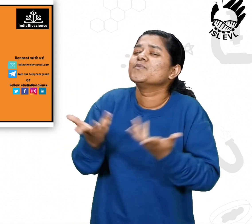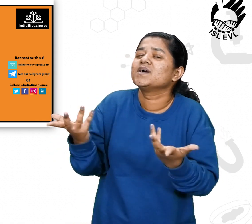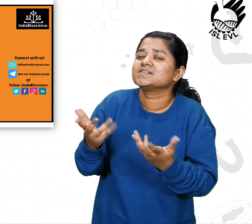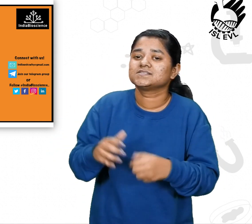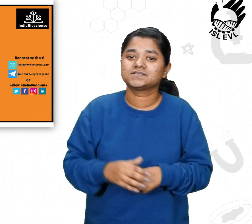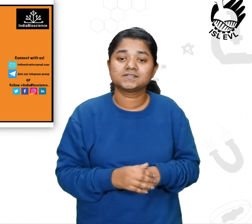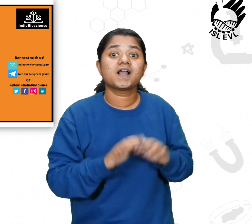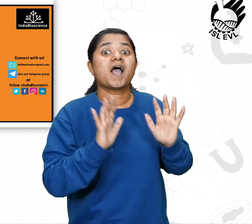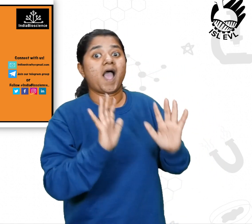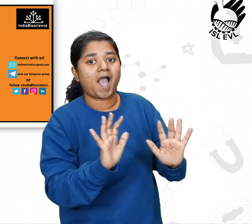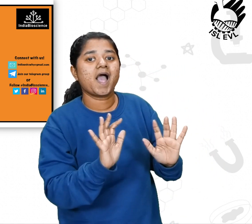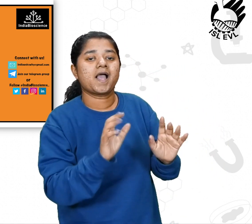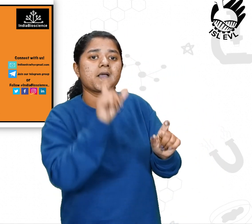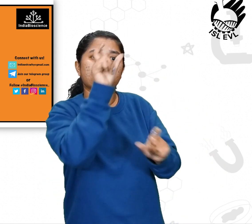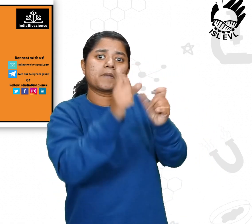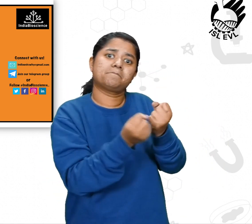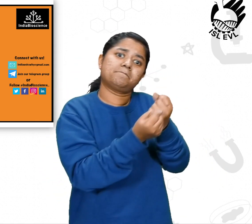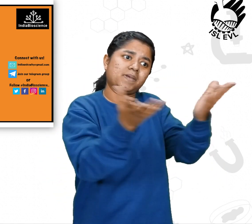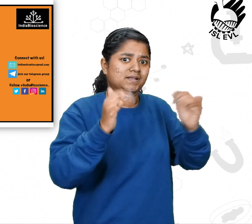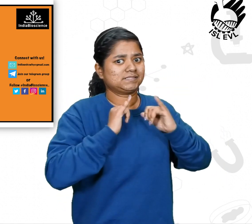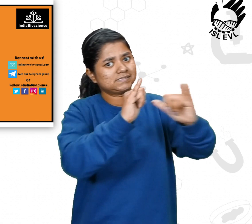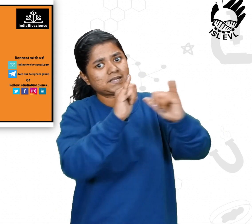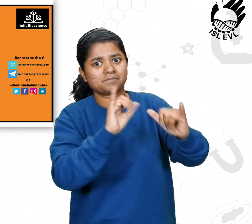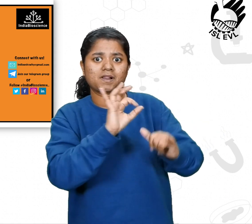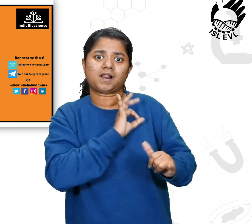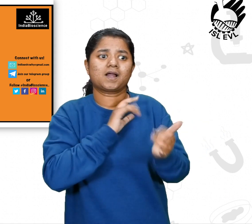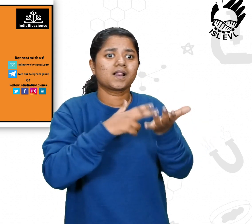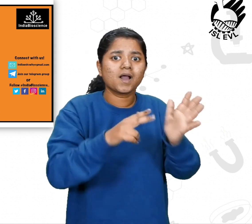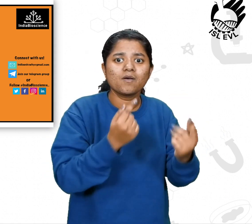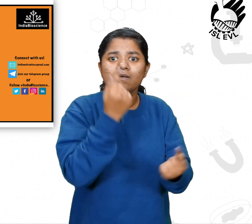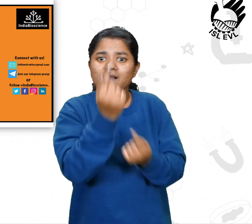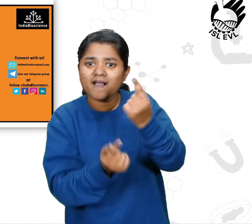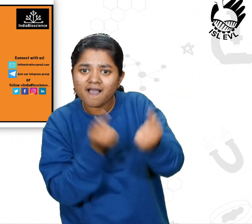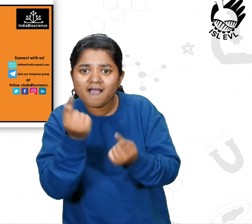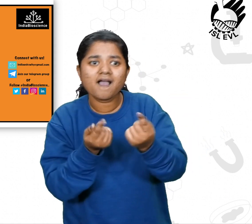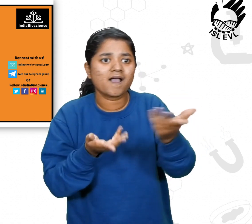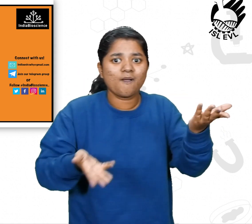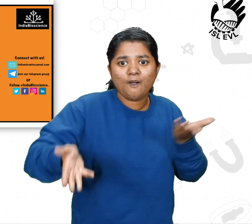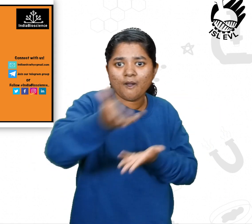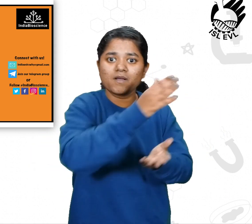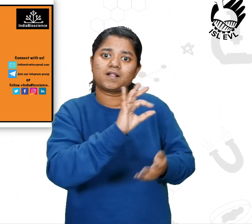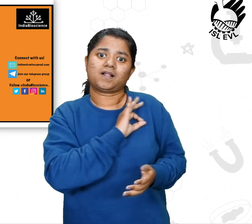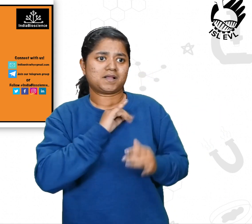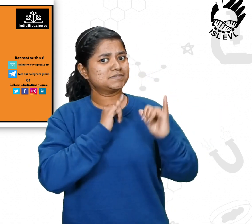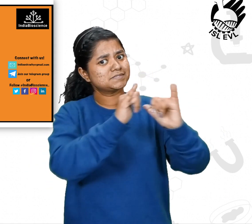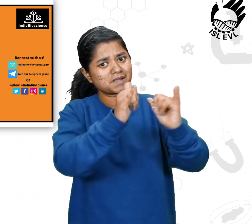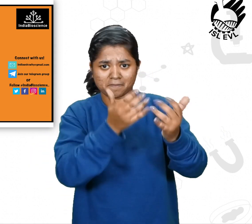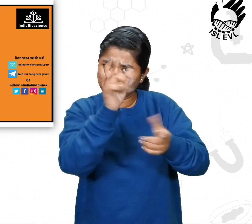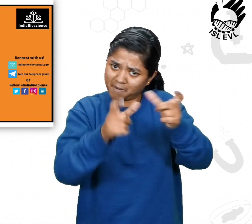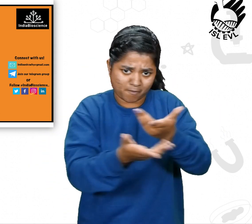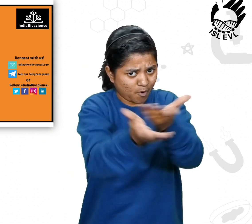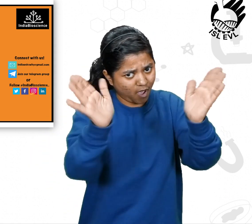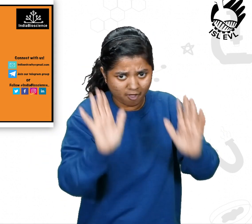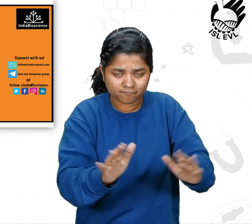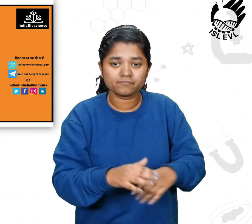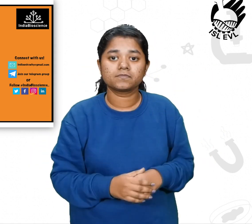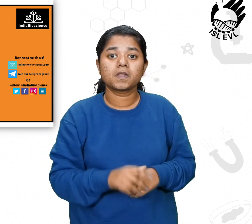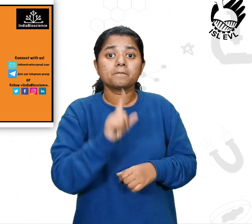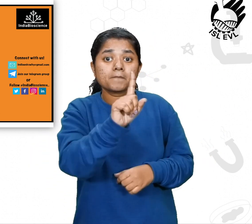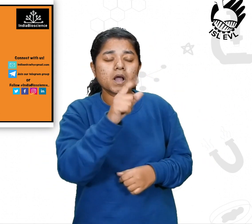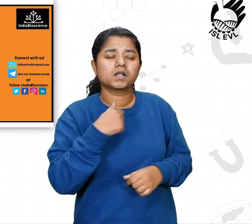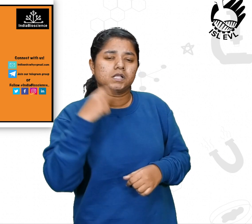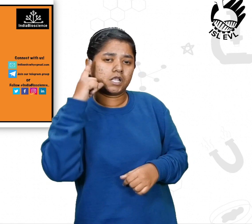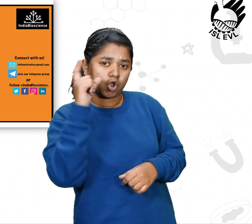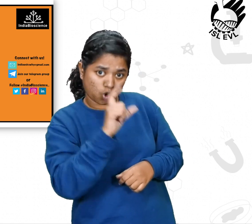Like a lot of people, I also like nature. There is, but my training was in physics. Again, for me, for a